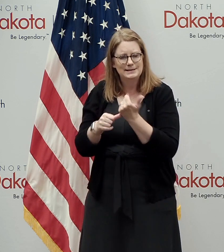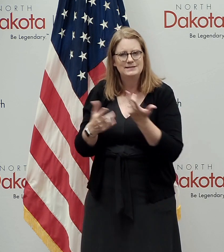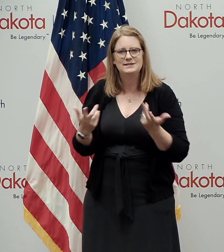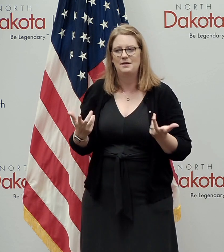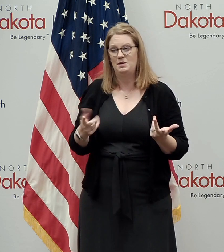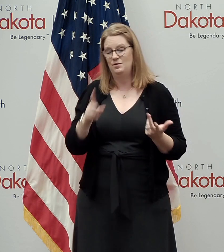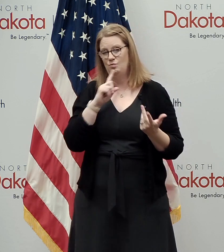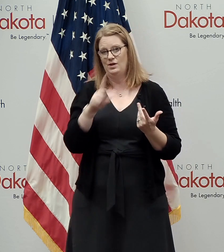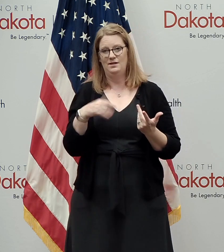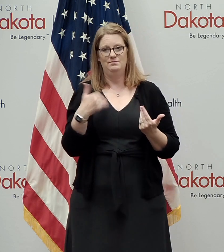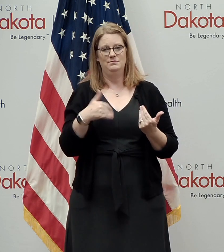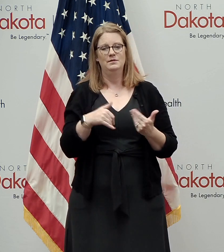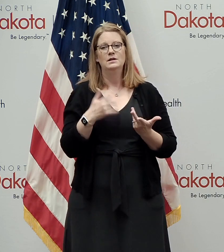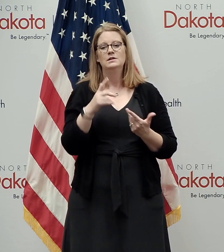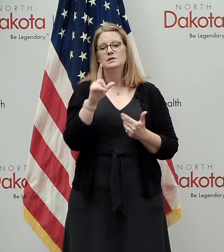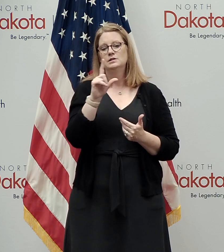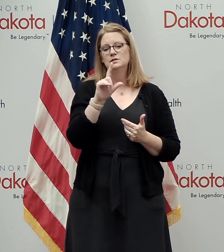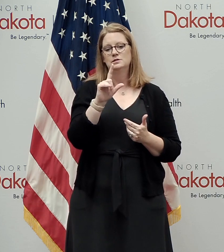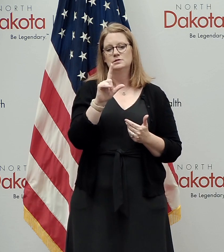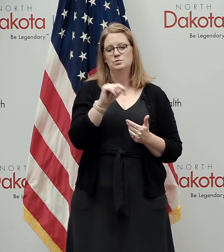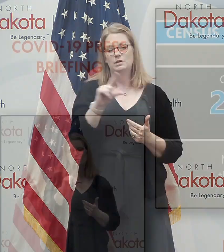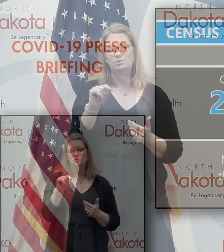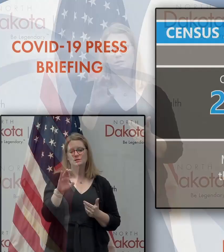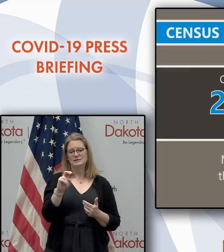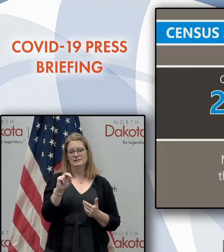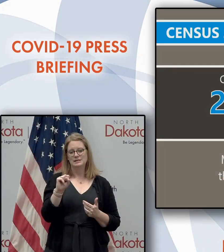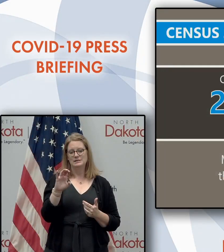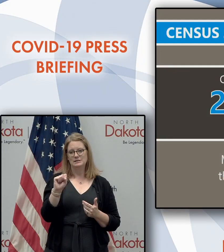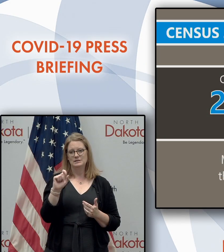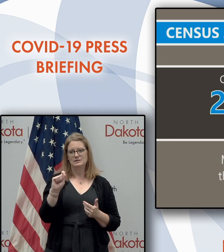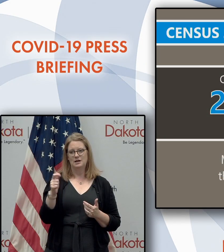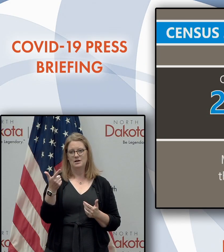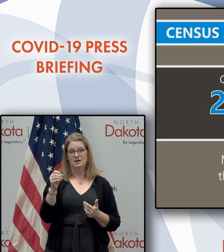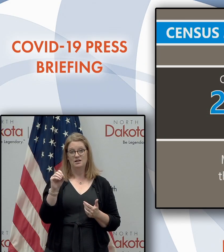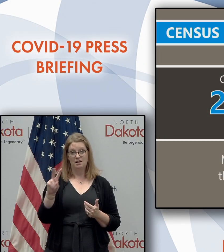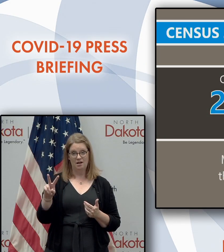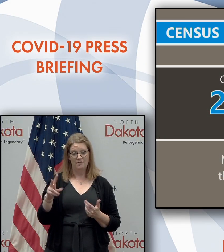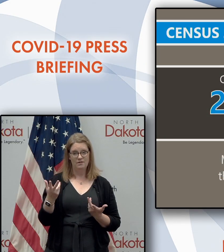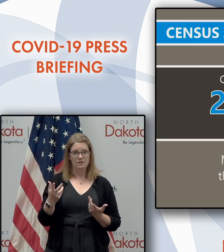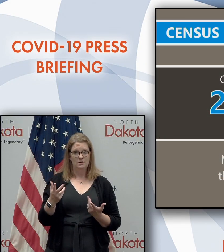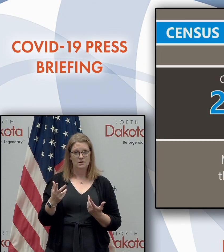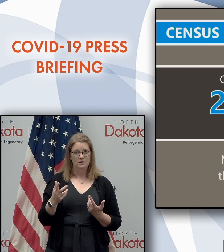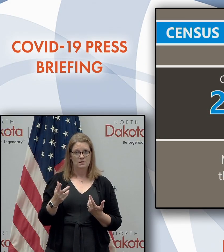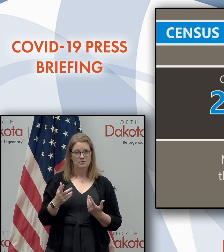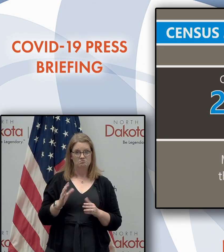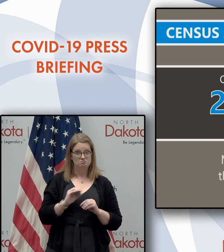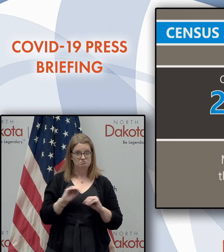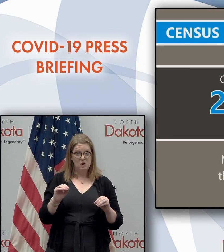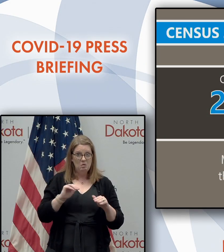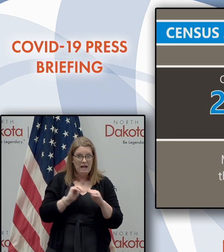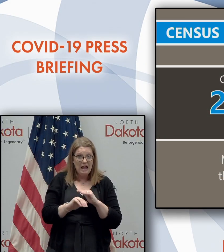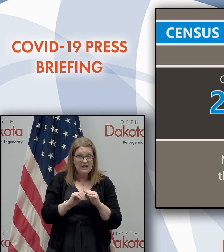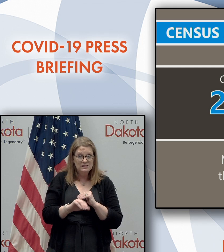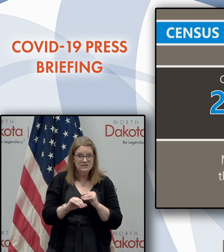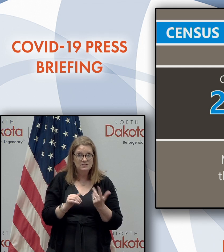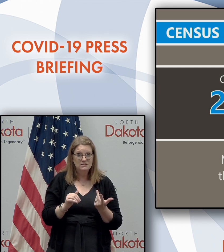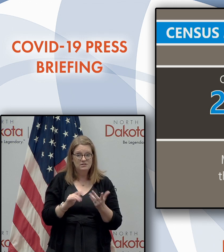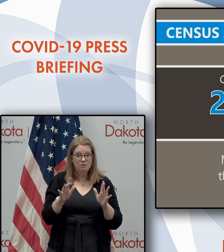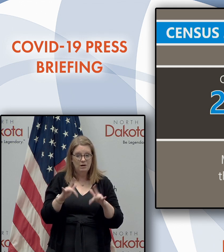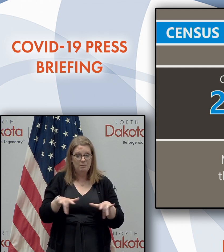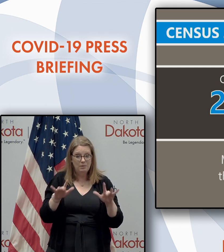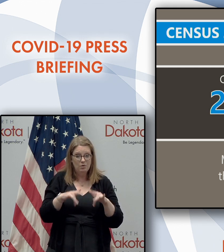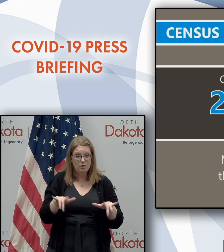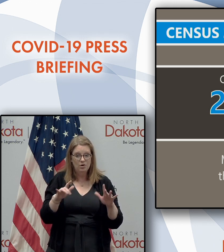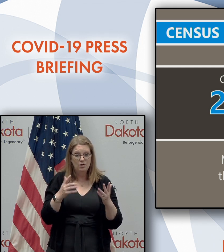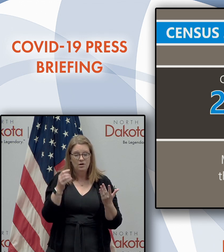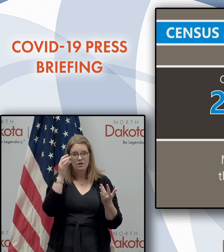it today, simply visit 2020census.gov. If you don't have access to be able to get on a device,